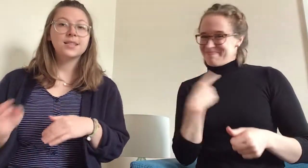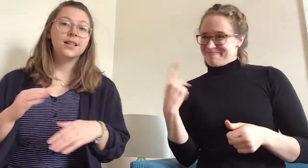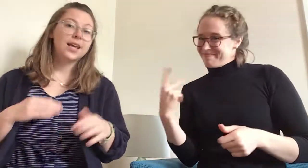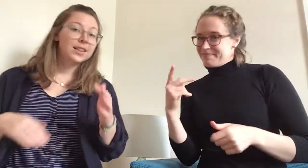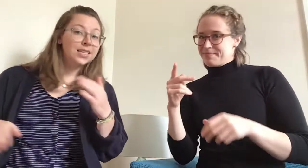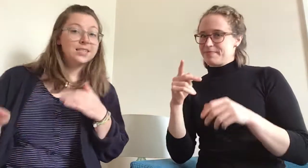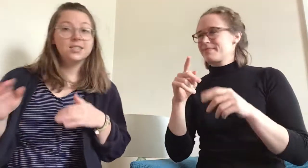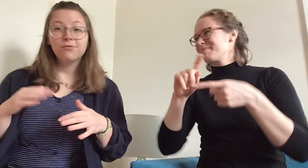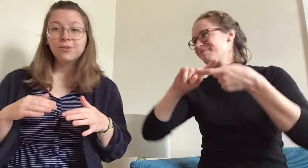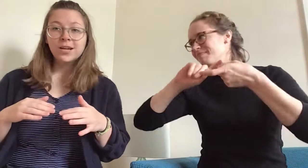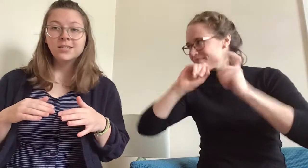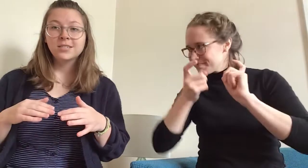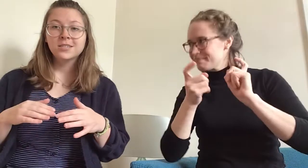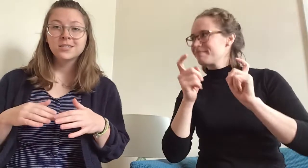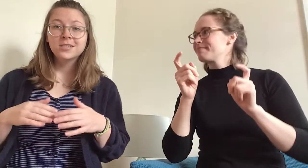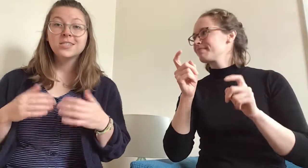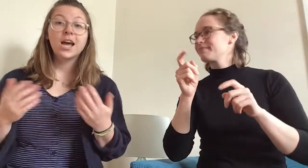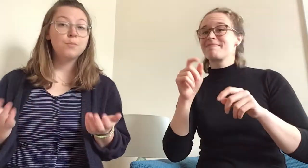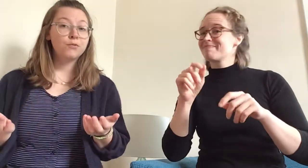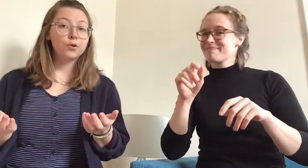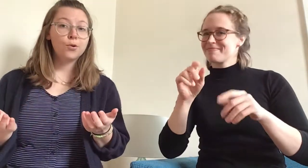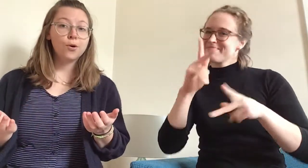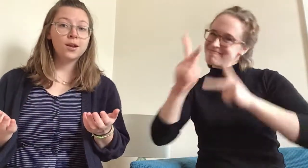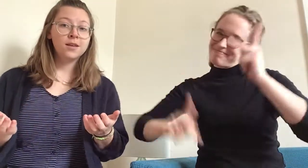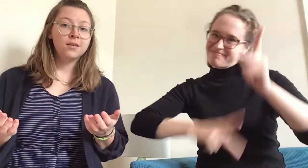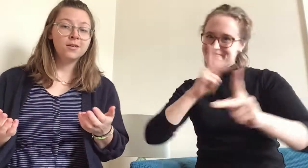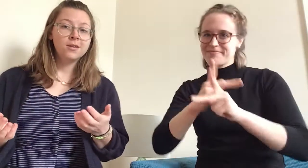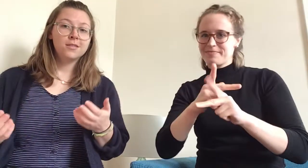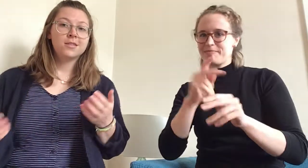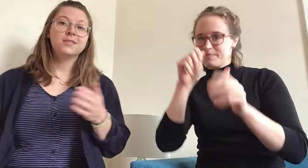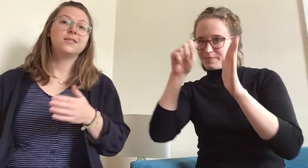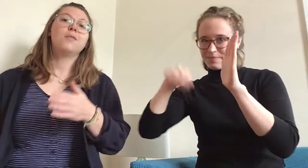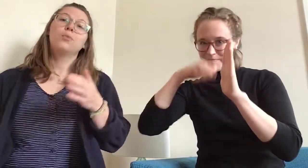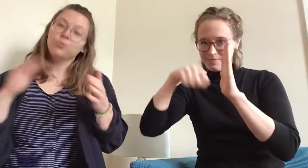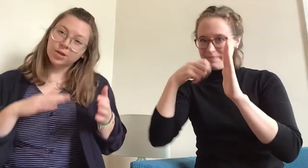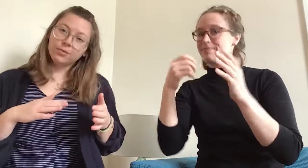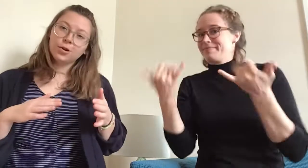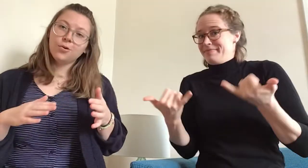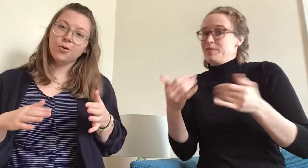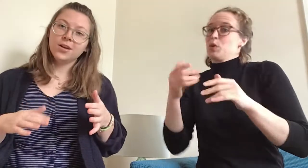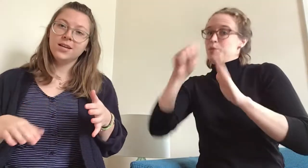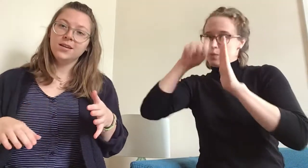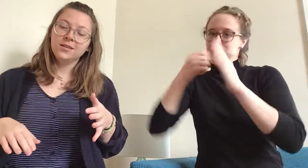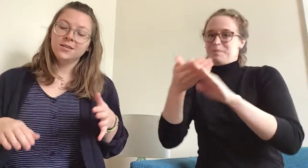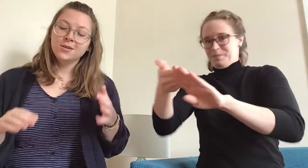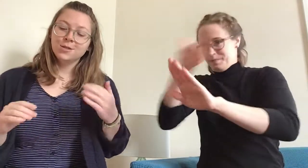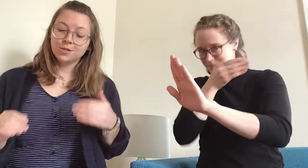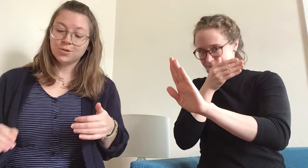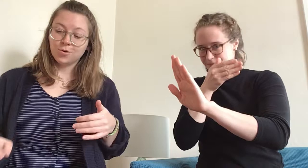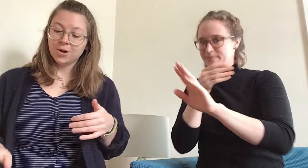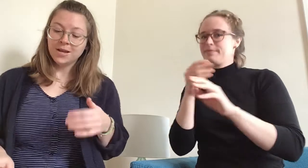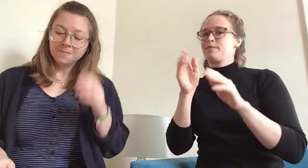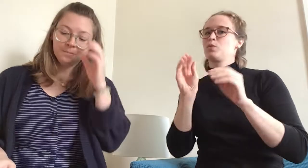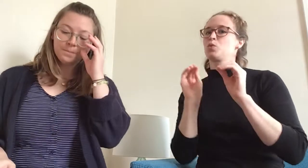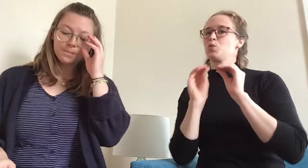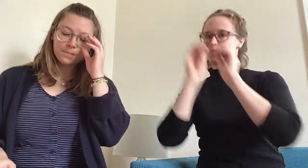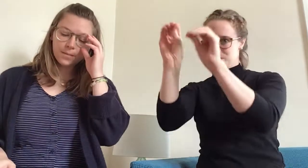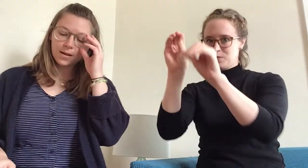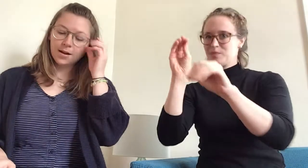a slightly different type of recording. This is a pre-recorded